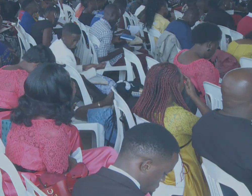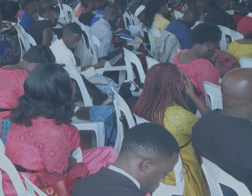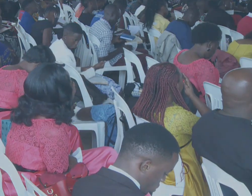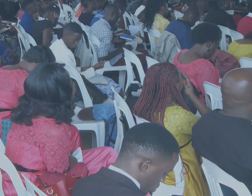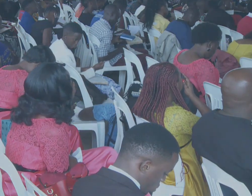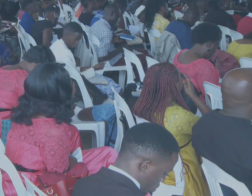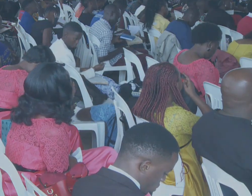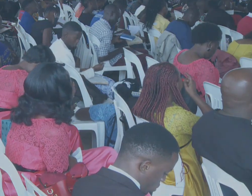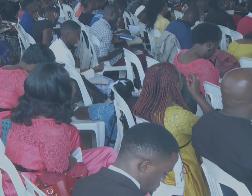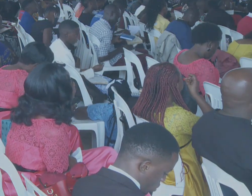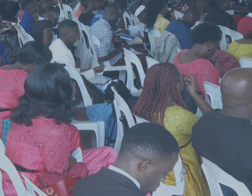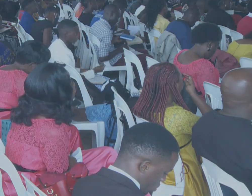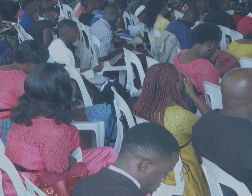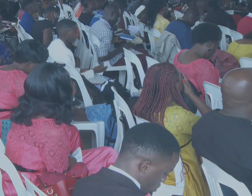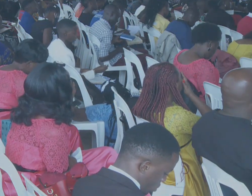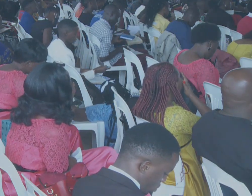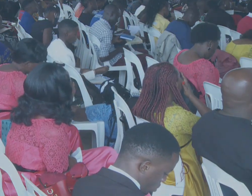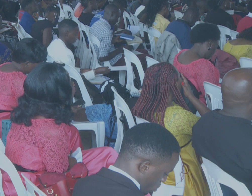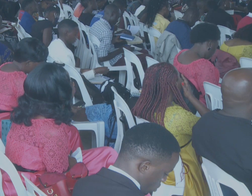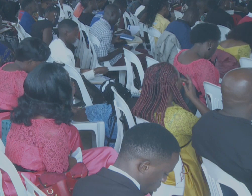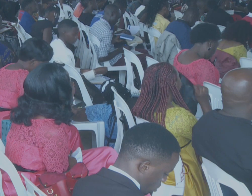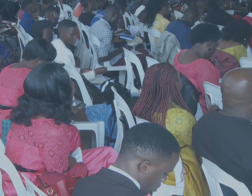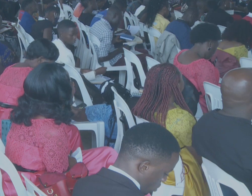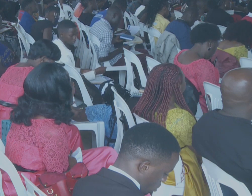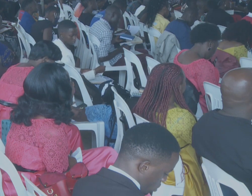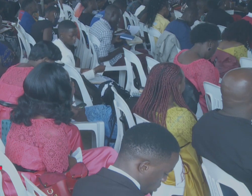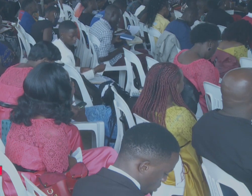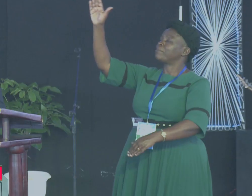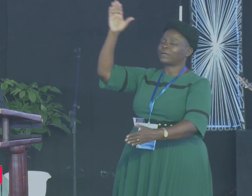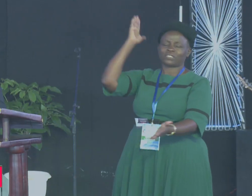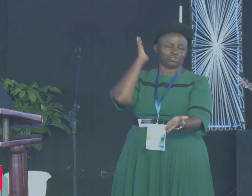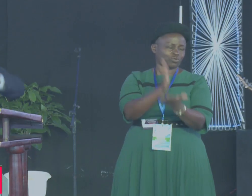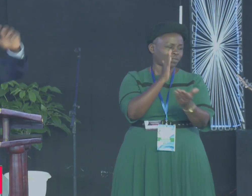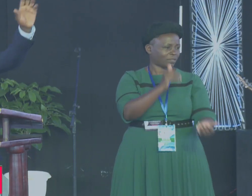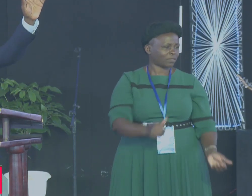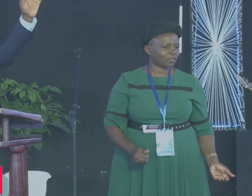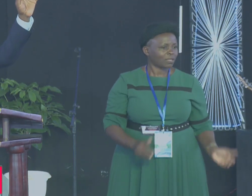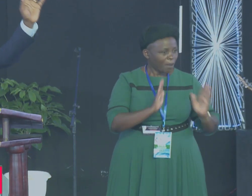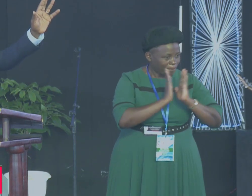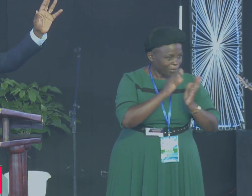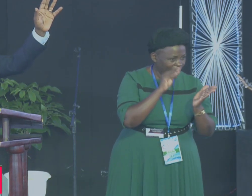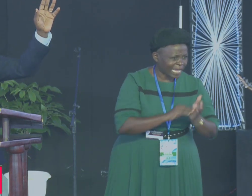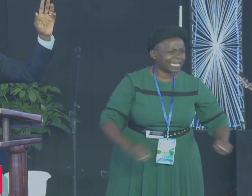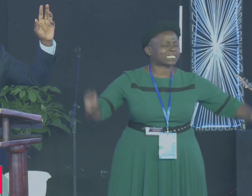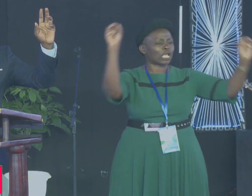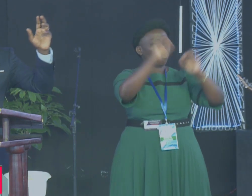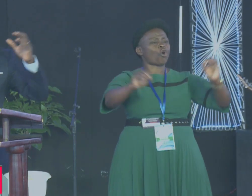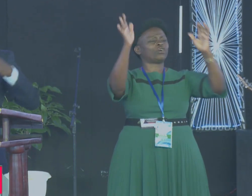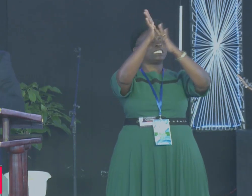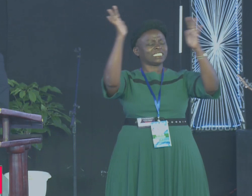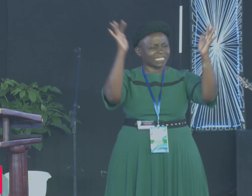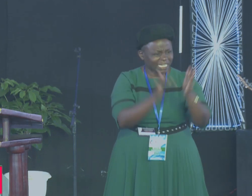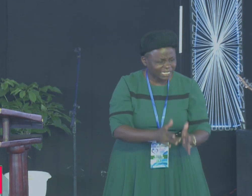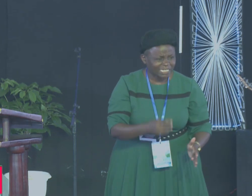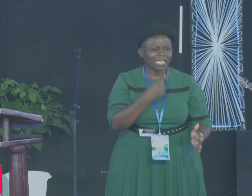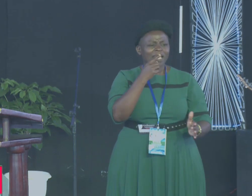with the truth. Patukuze n'amazima. My word is truth. Ekigambo kyange mazima. Gamba ayi Yesu. Say Lord Jesus. Chogere